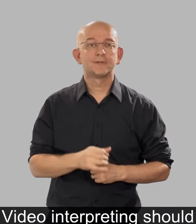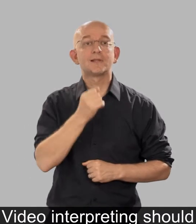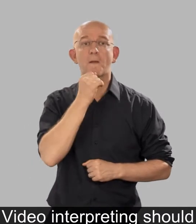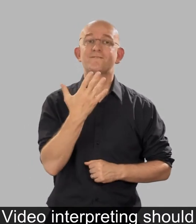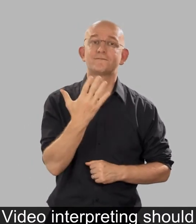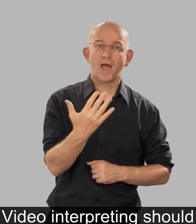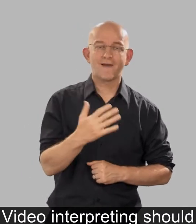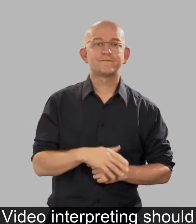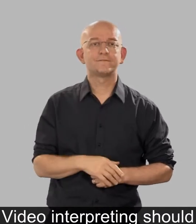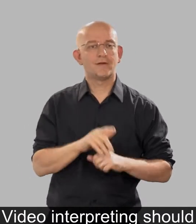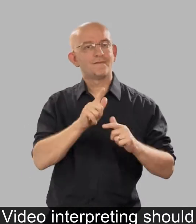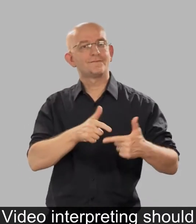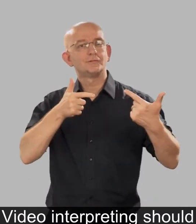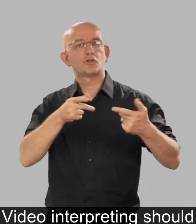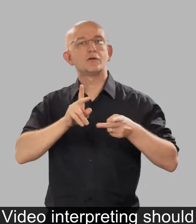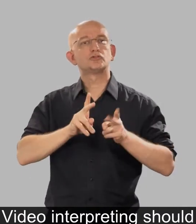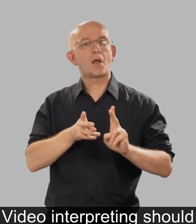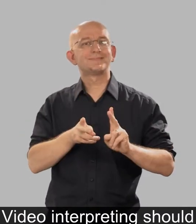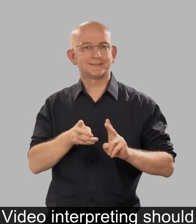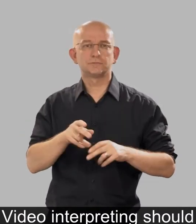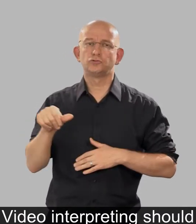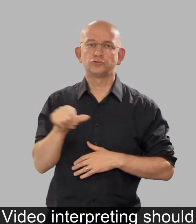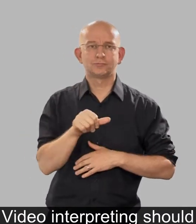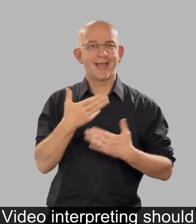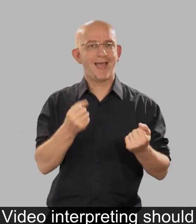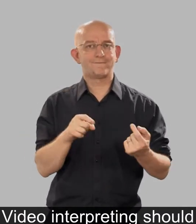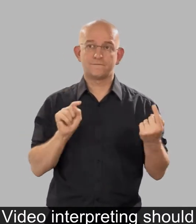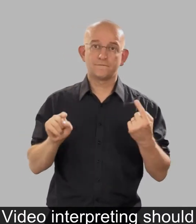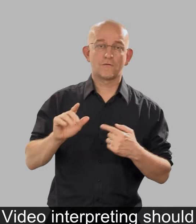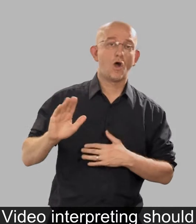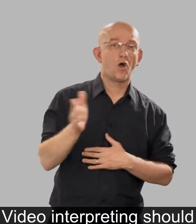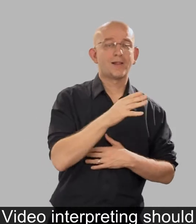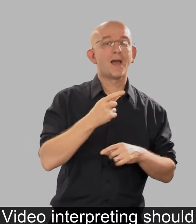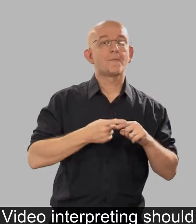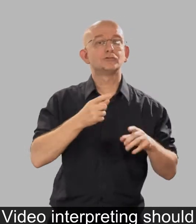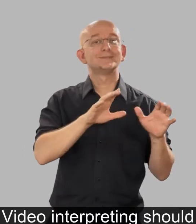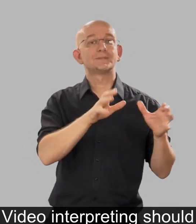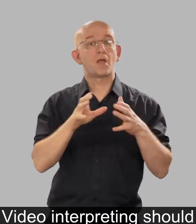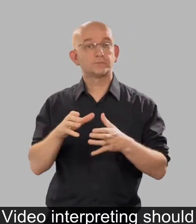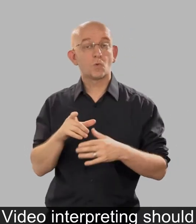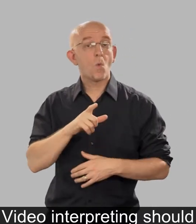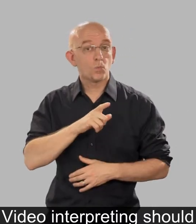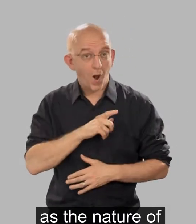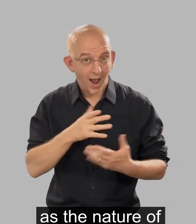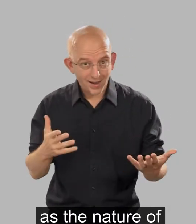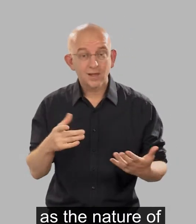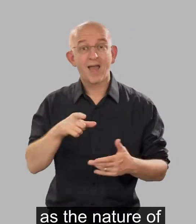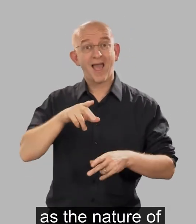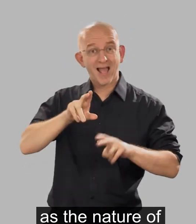Number 5. Video interpreting should be enabled in emergency departments, as